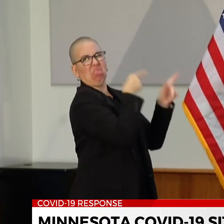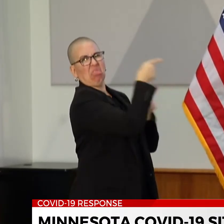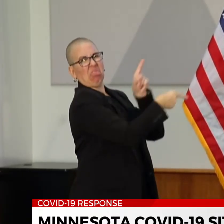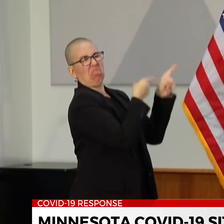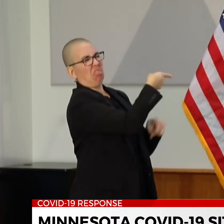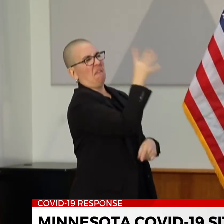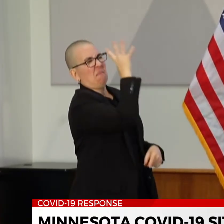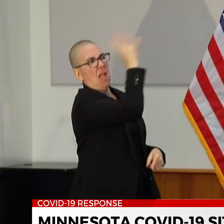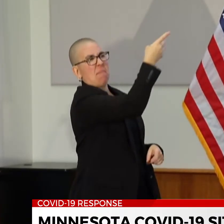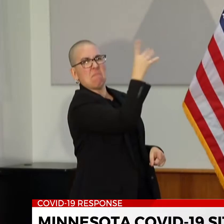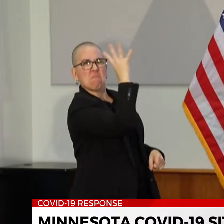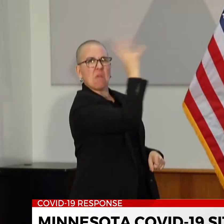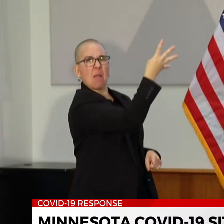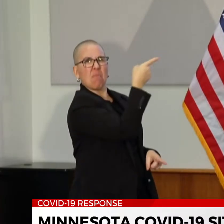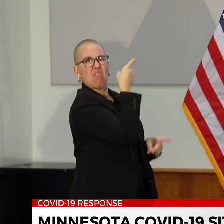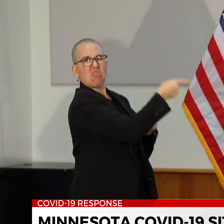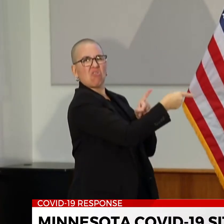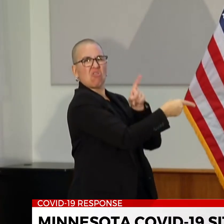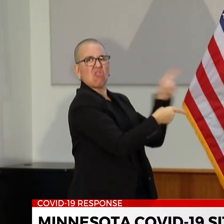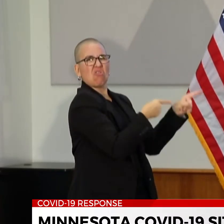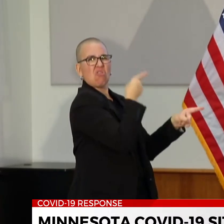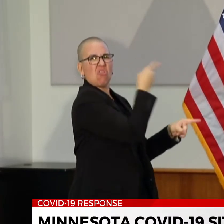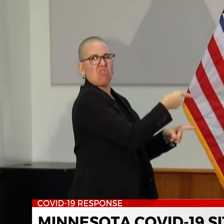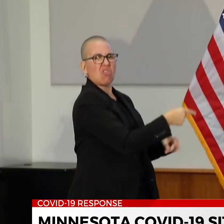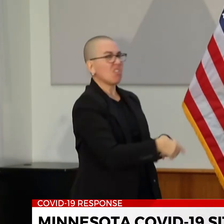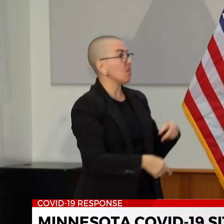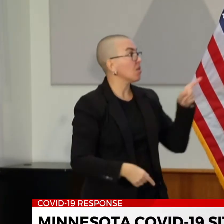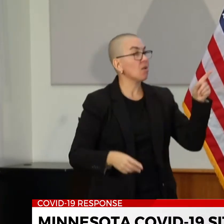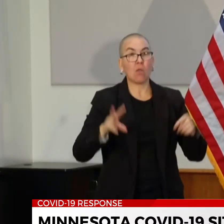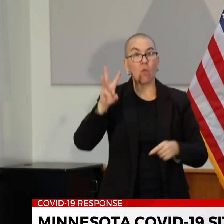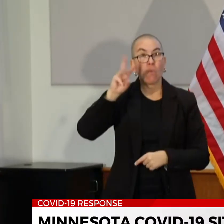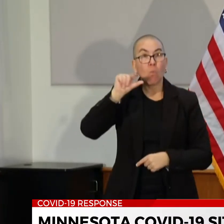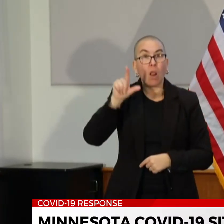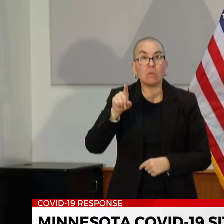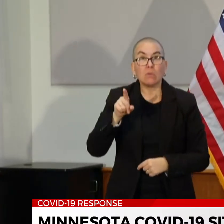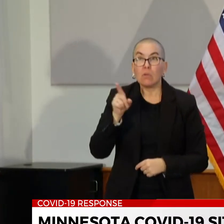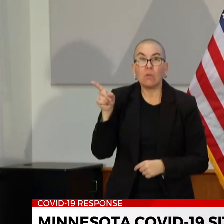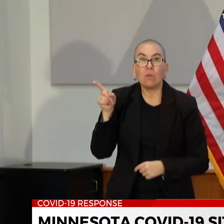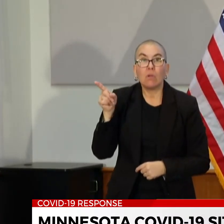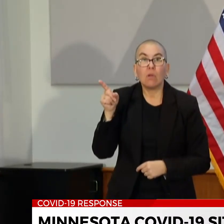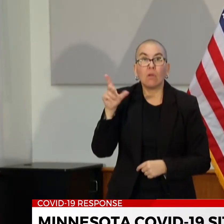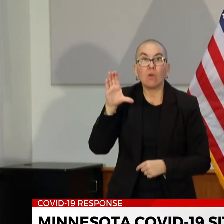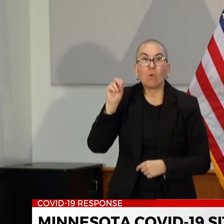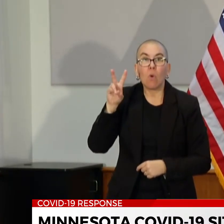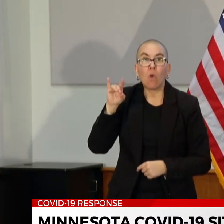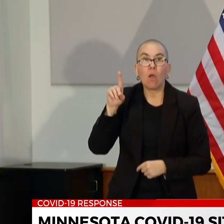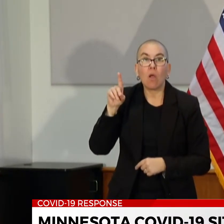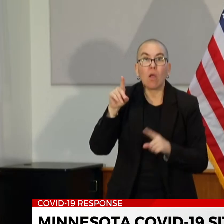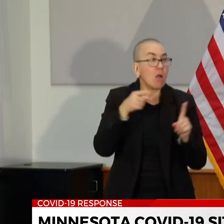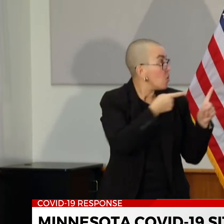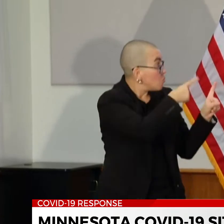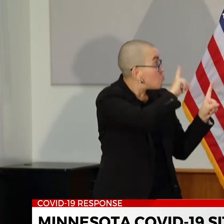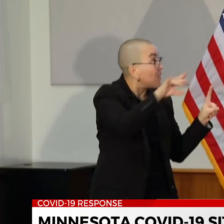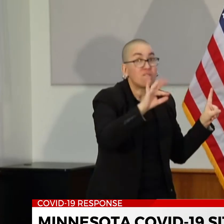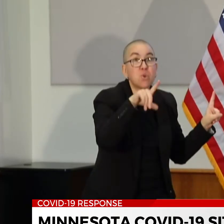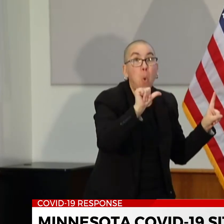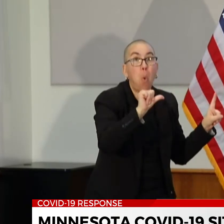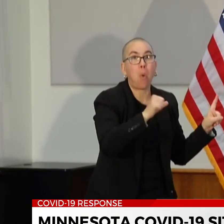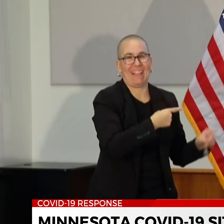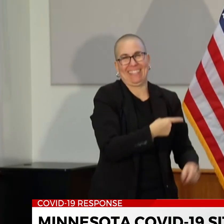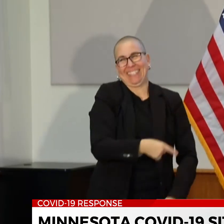You weren't in Florida either, so. Esme, I'm not sure if you're asking about personal false reporting or